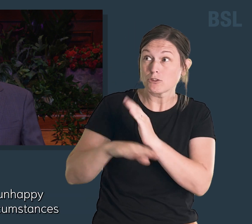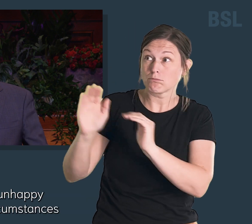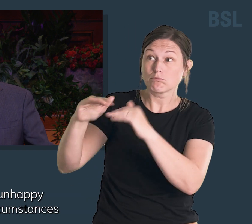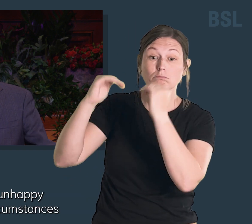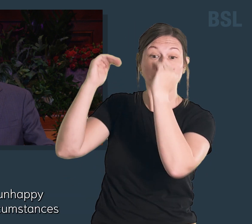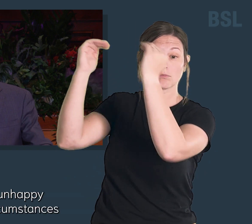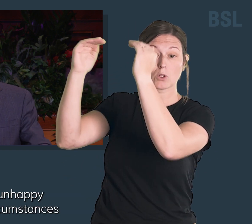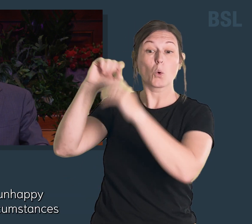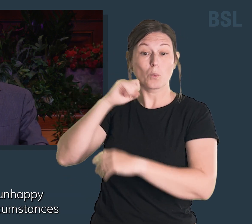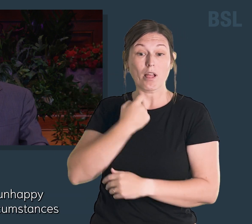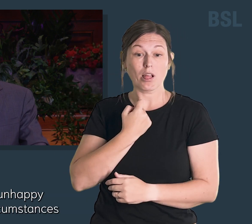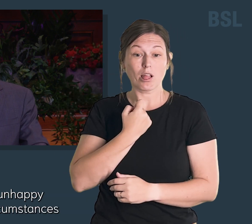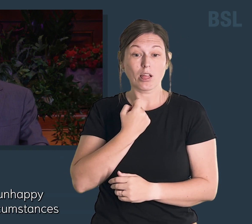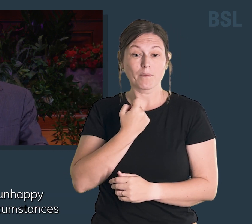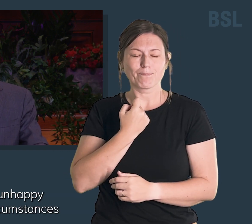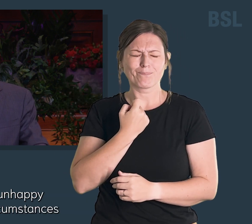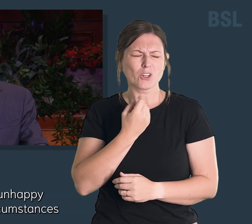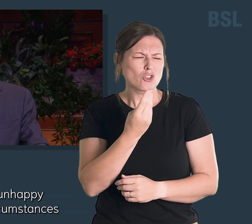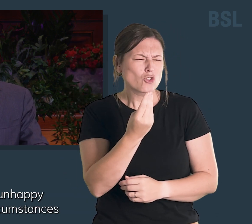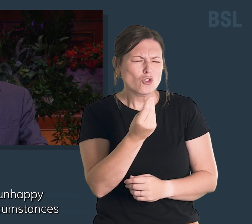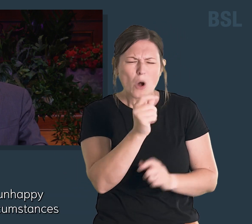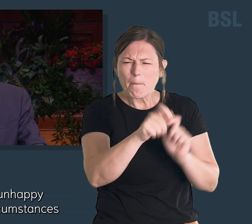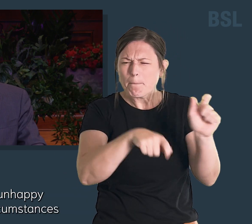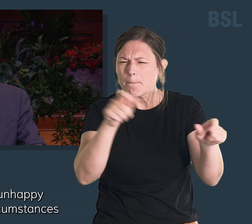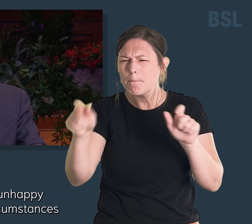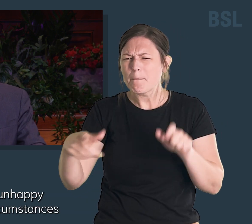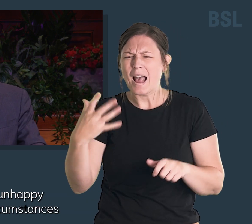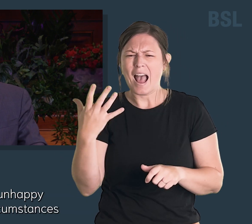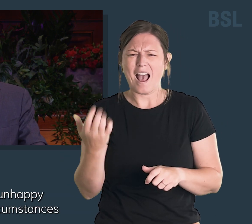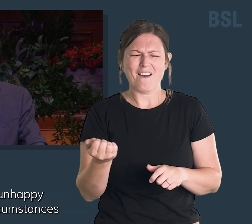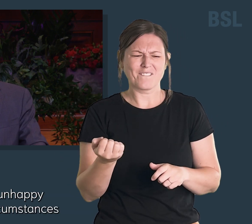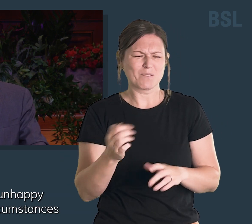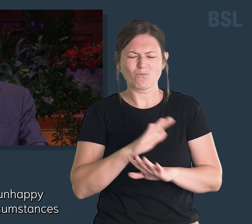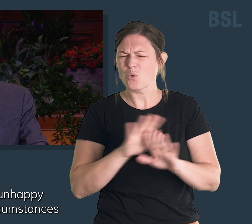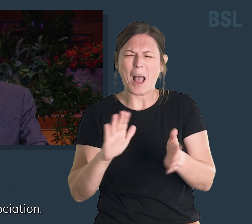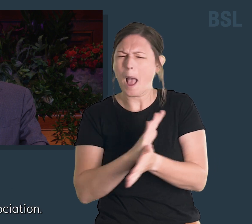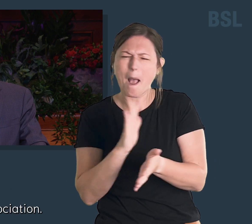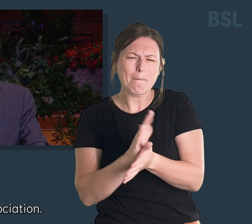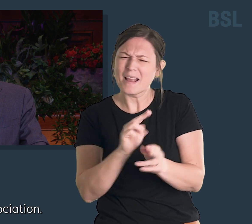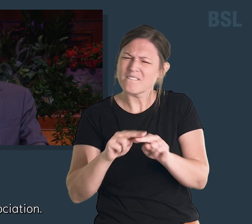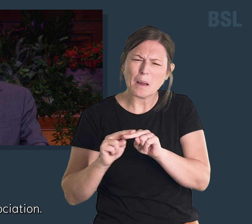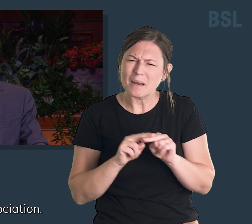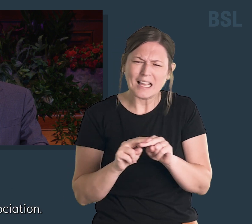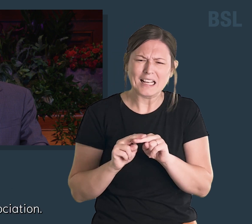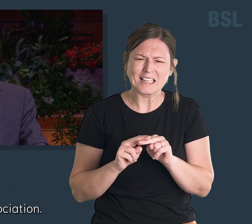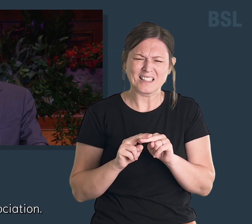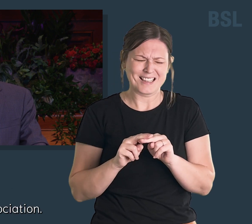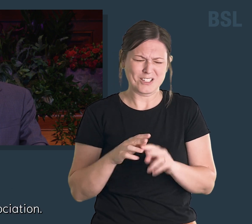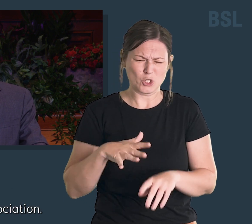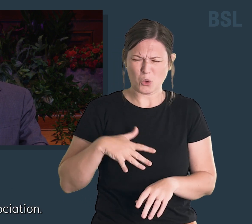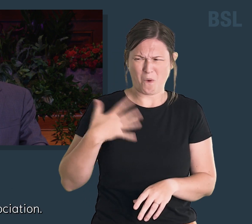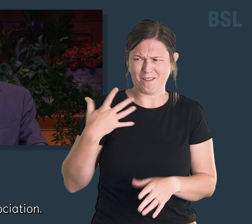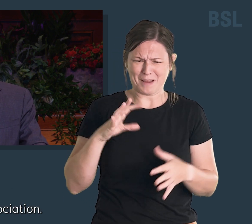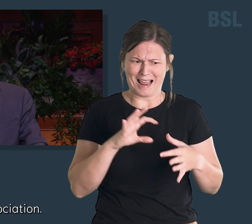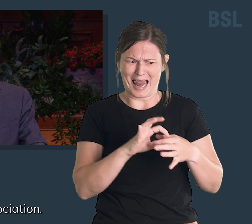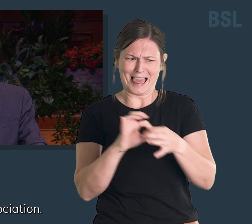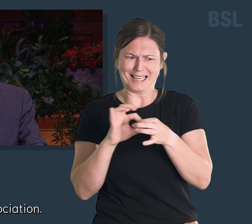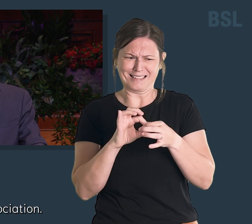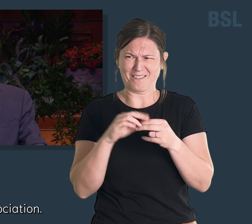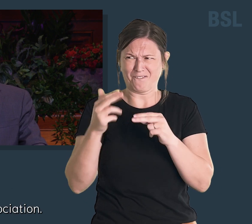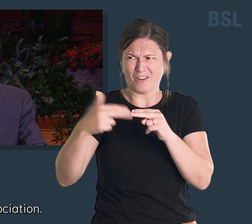Some have experienced unhappy and unhealthy family circumstances and feel little desire for an eternal